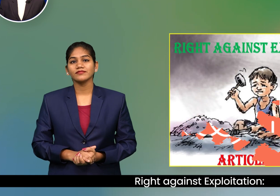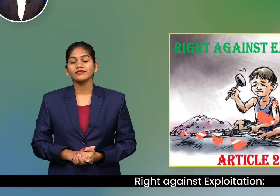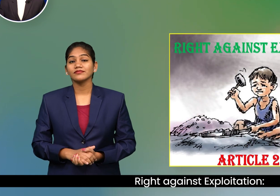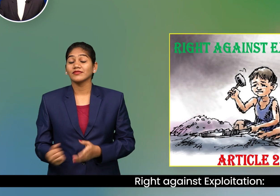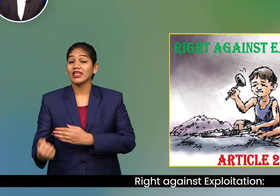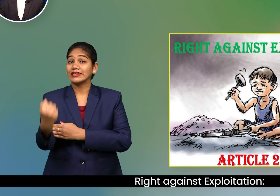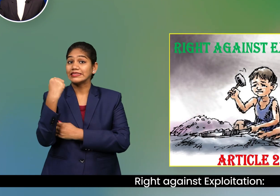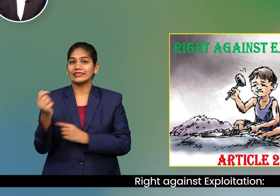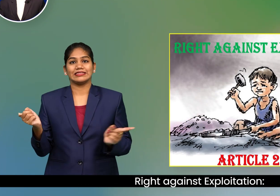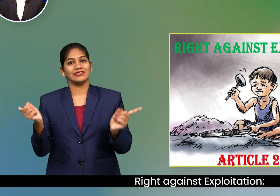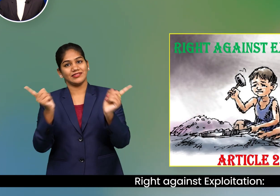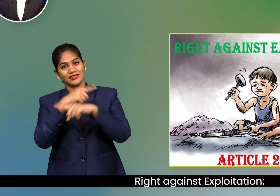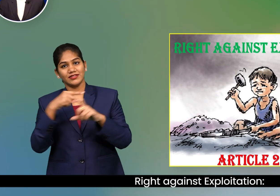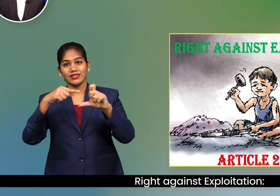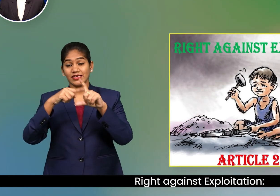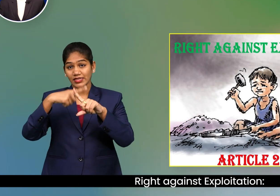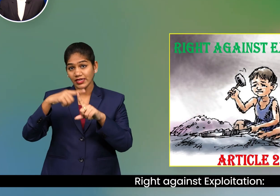Right against exploitation.